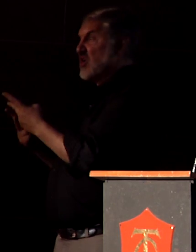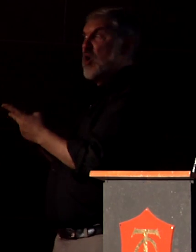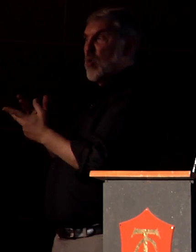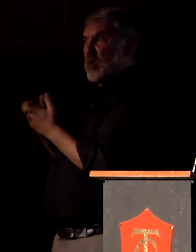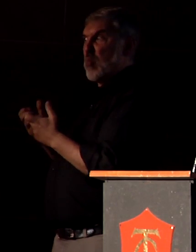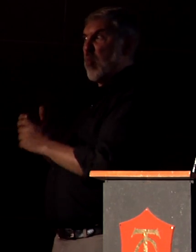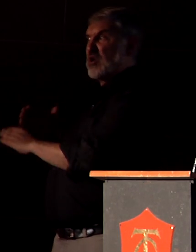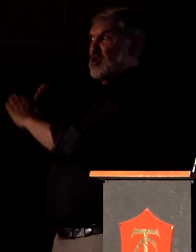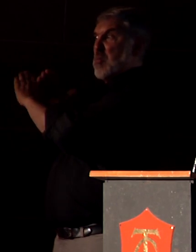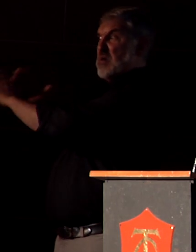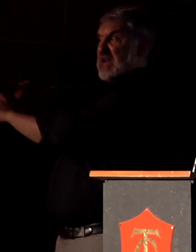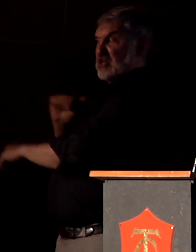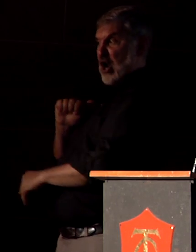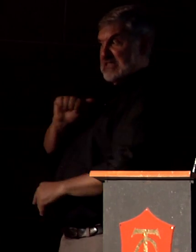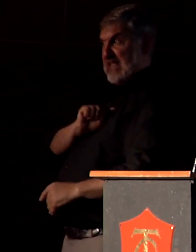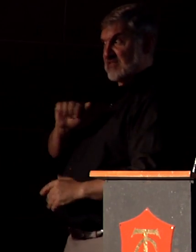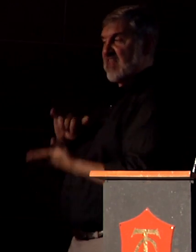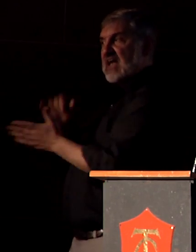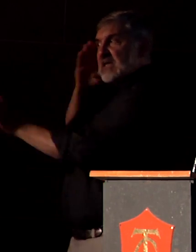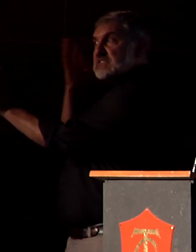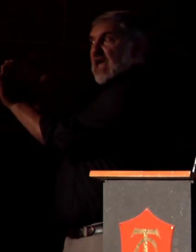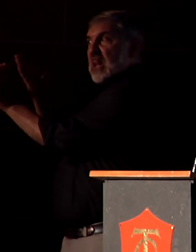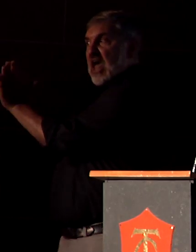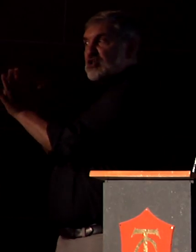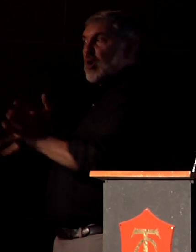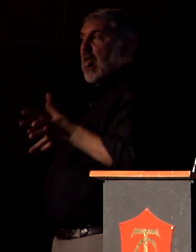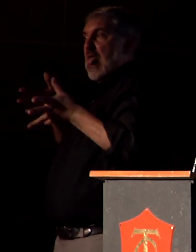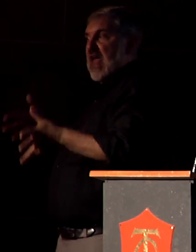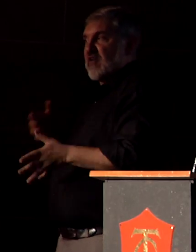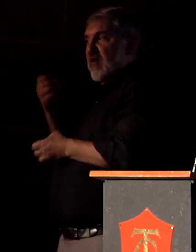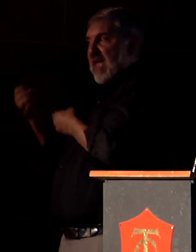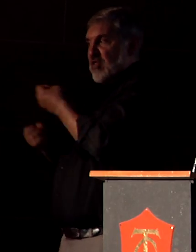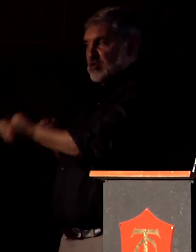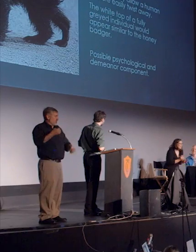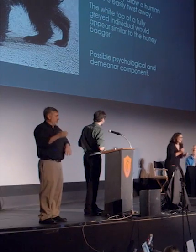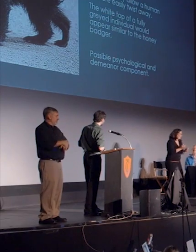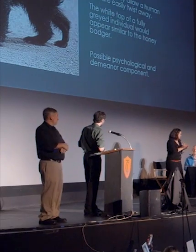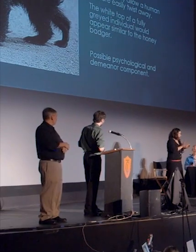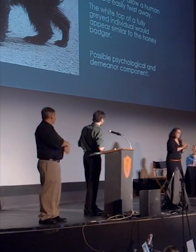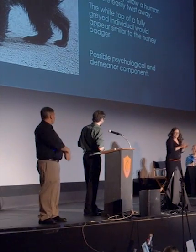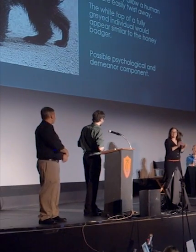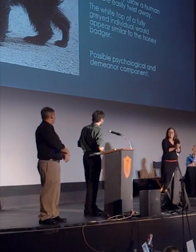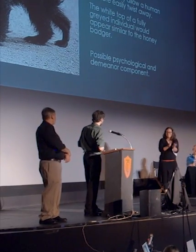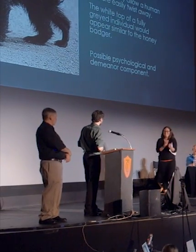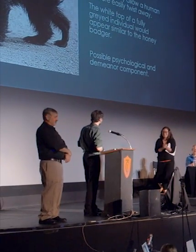protect us from them. It's a kind of psychological leftover from evolution.